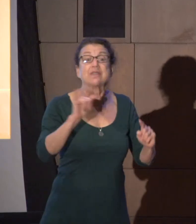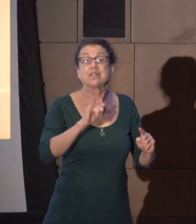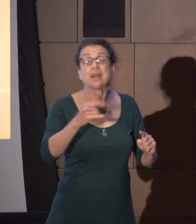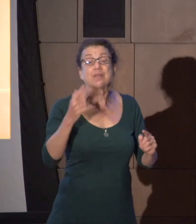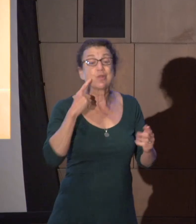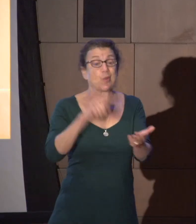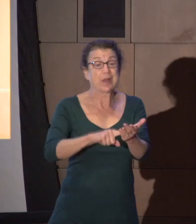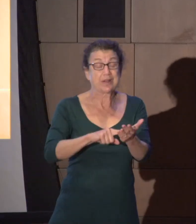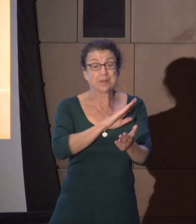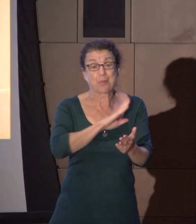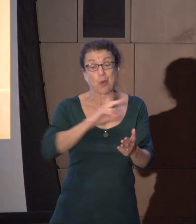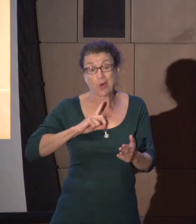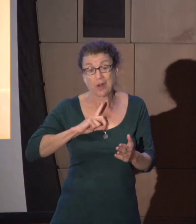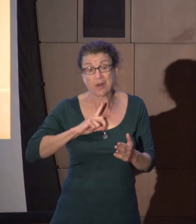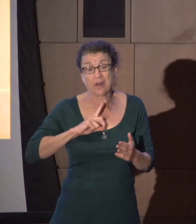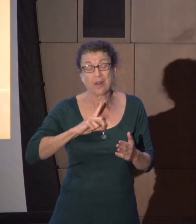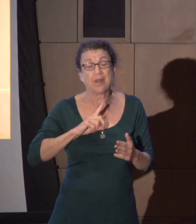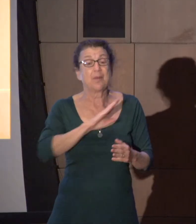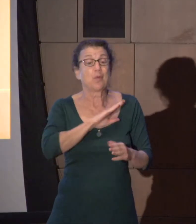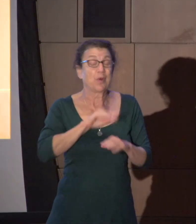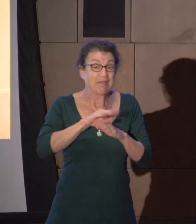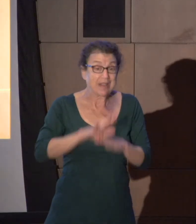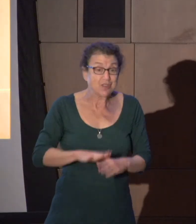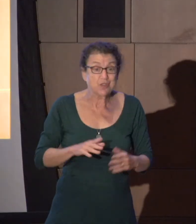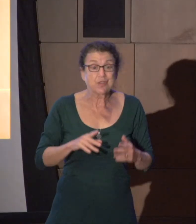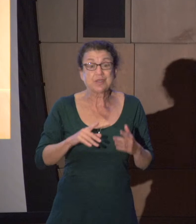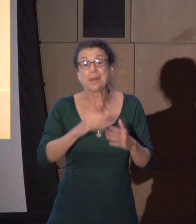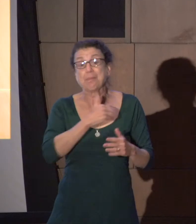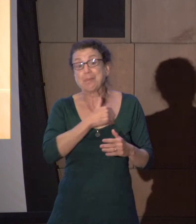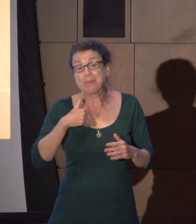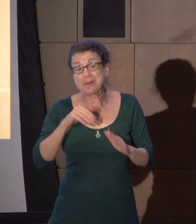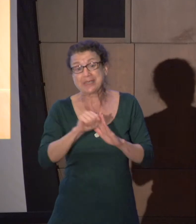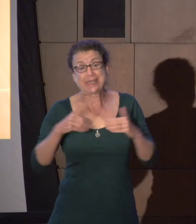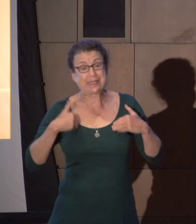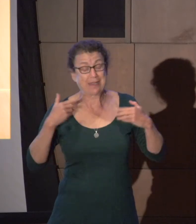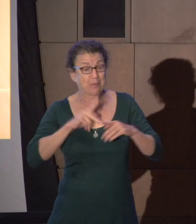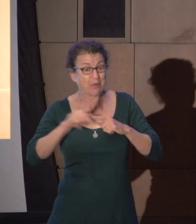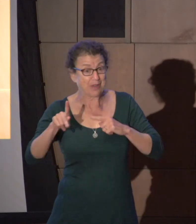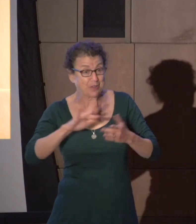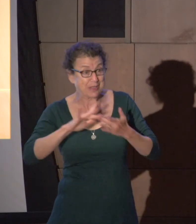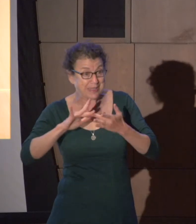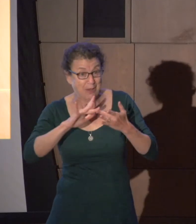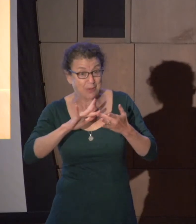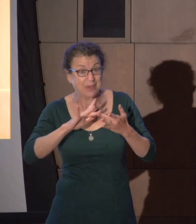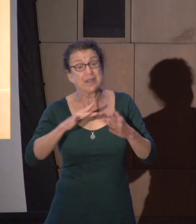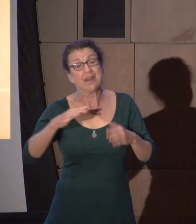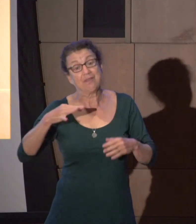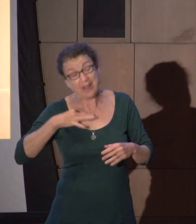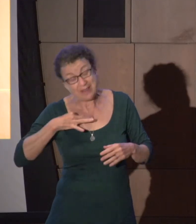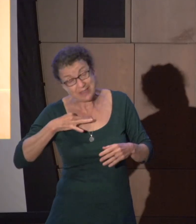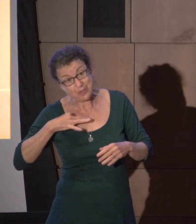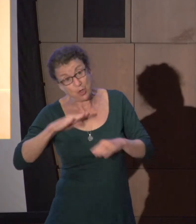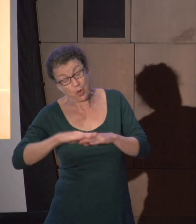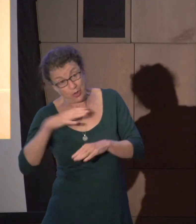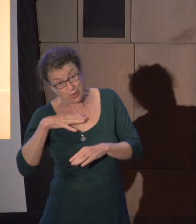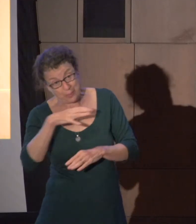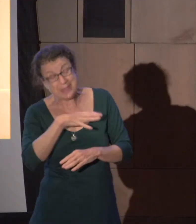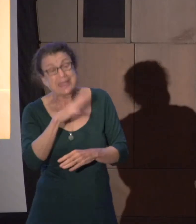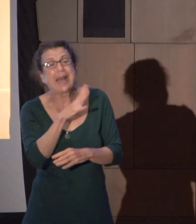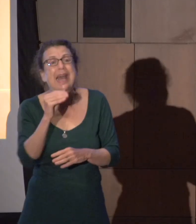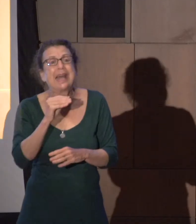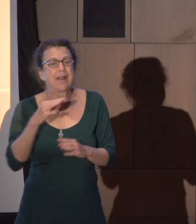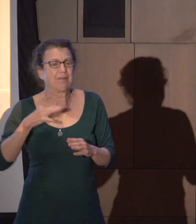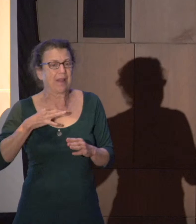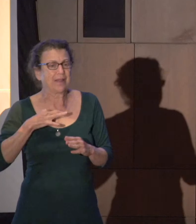like to recognize our board of directors, our board of advisors, members of the state's young professionals networks, volunteers that serve on our committees, and